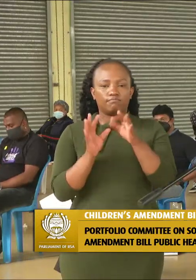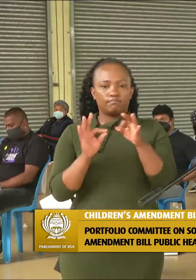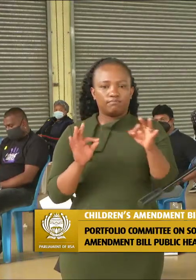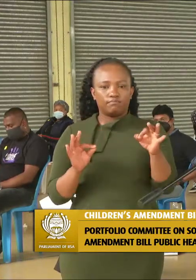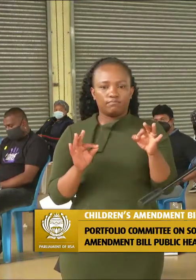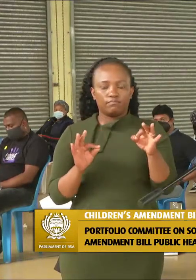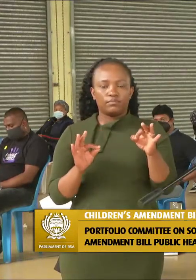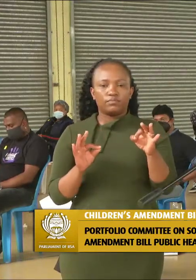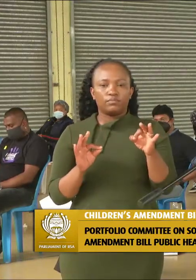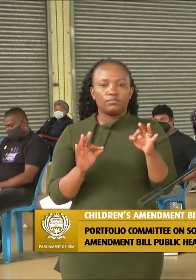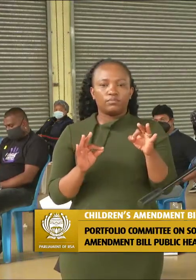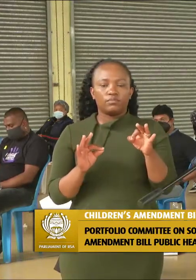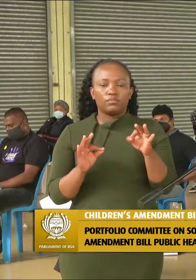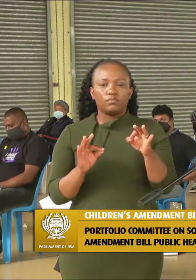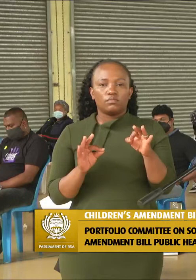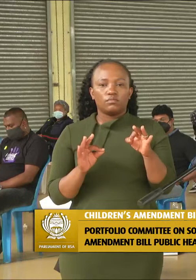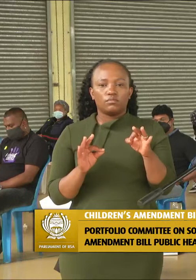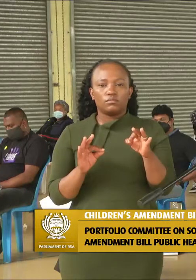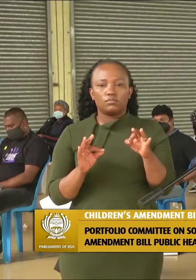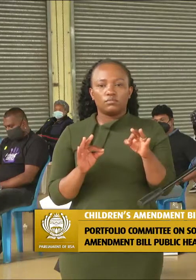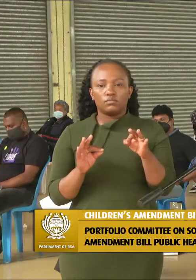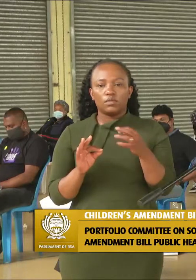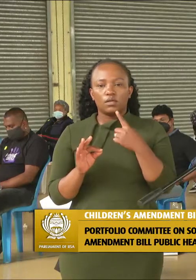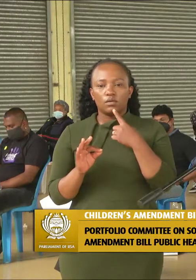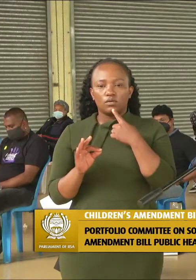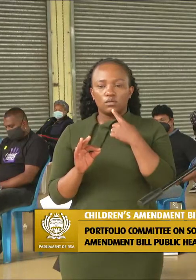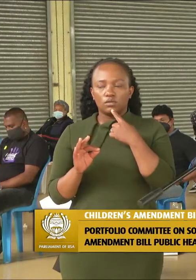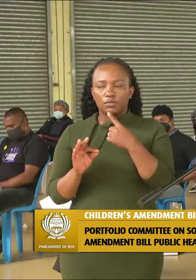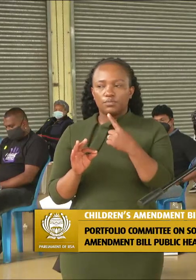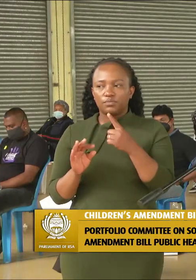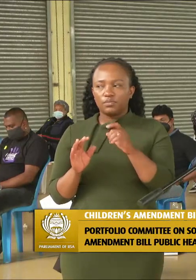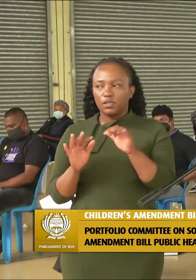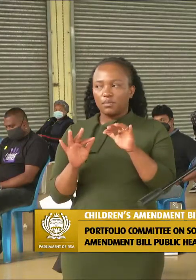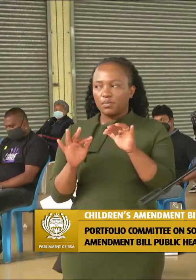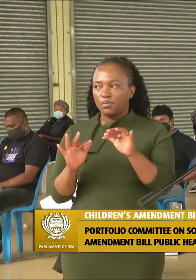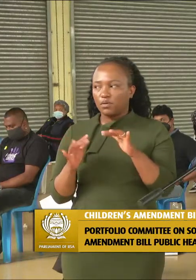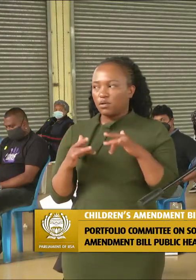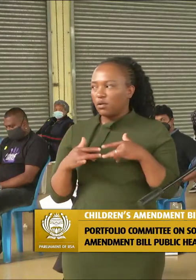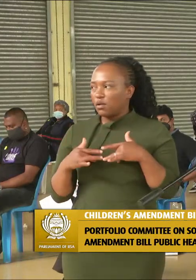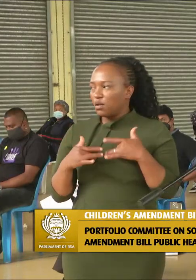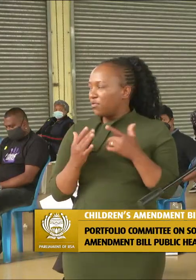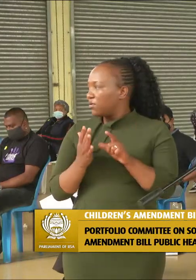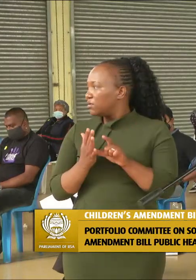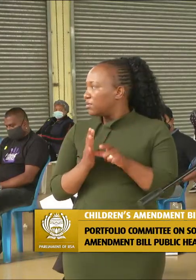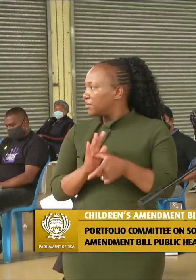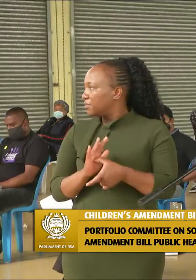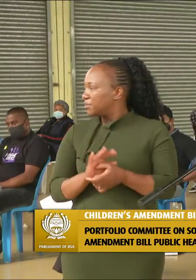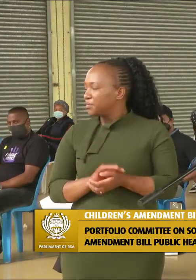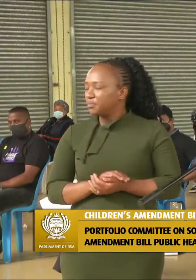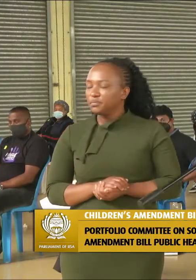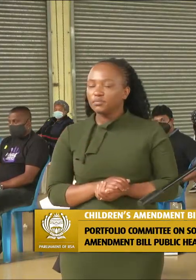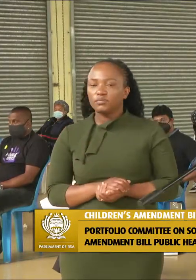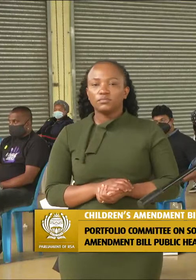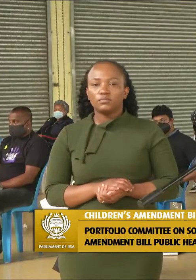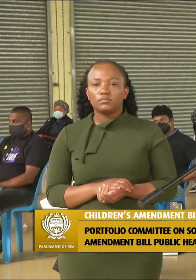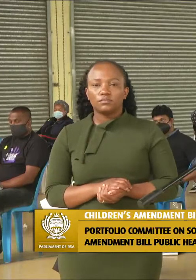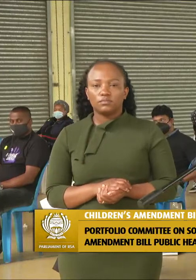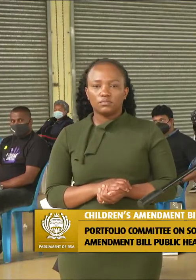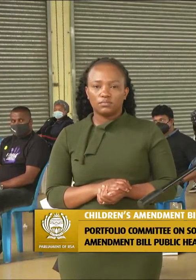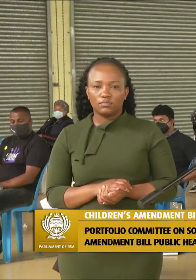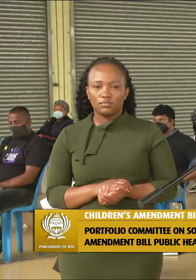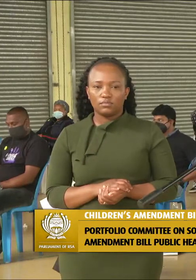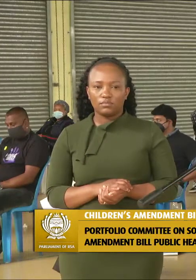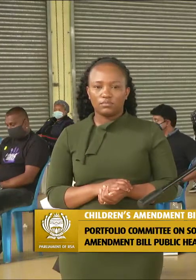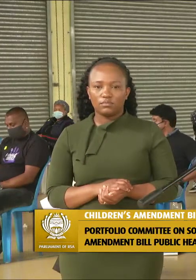sithi it's people living with disabilities or people with disabilities. We would like to say to